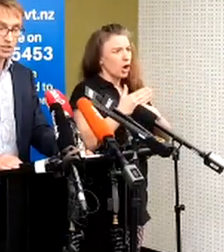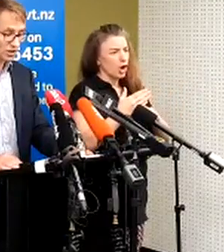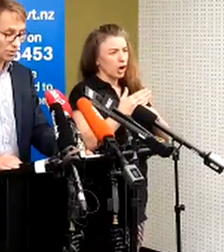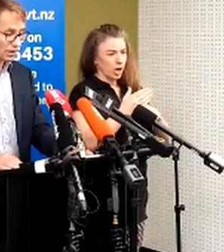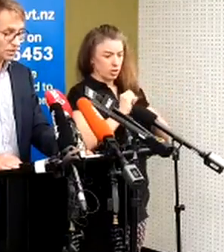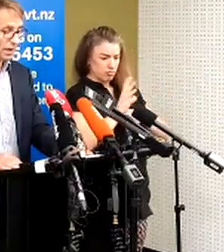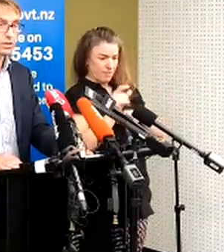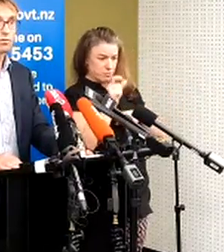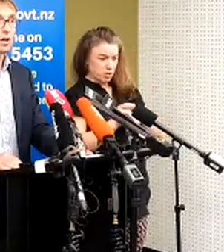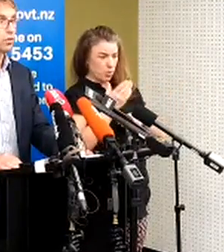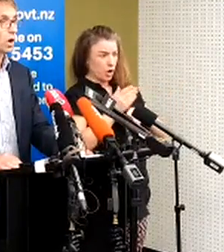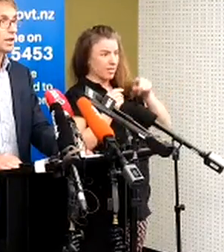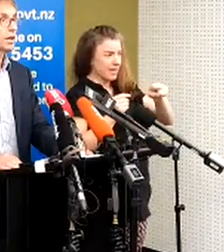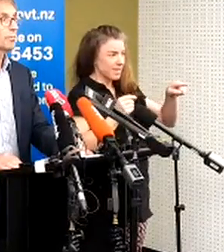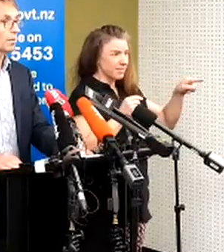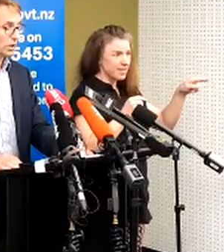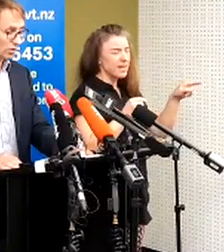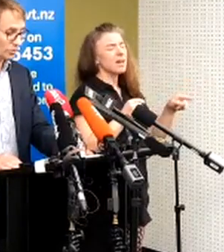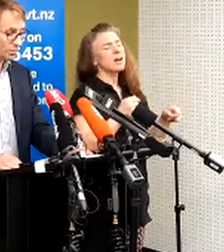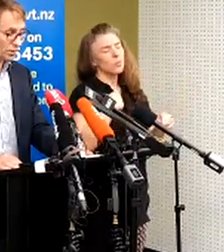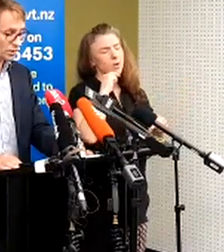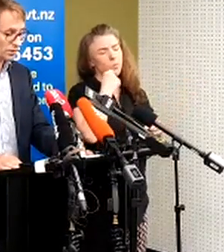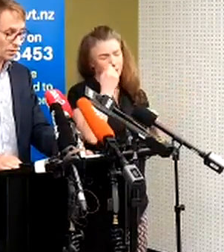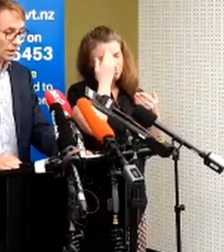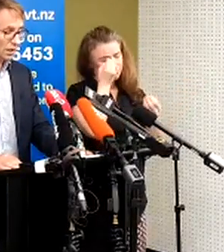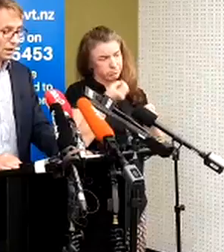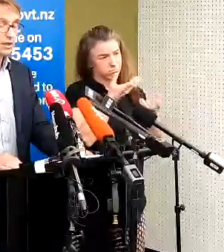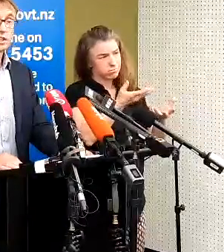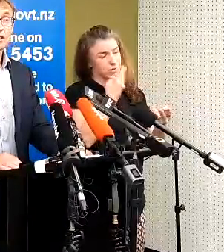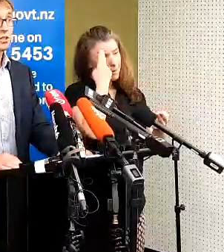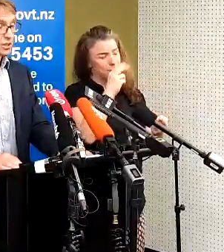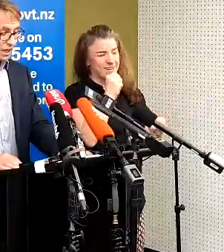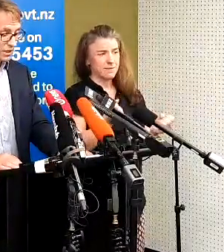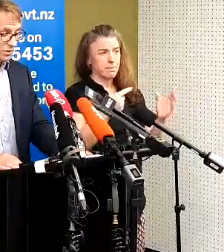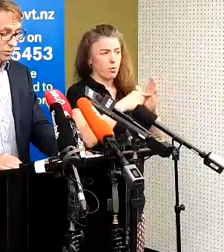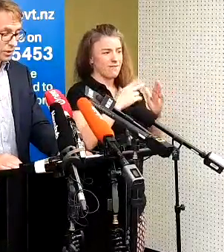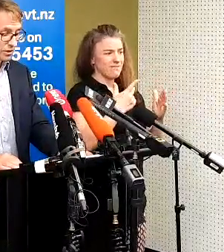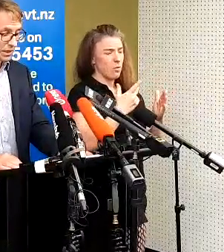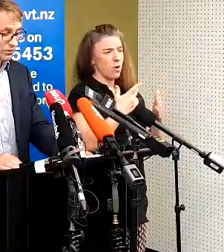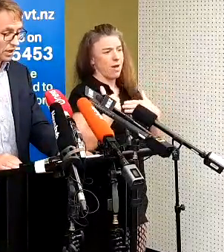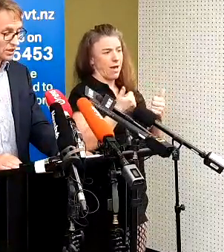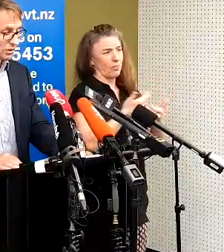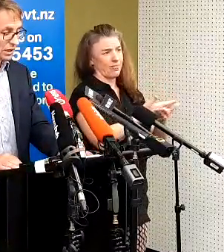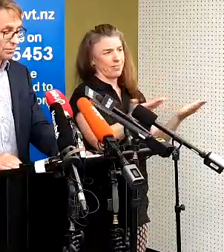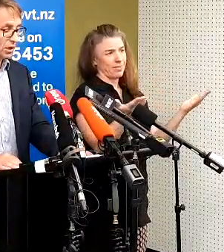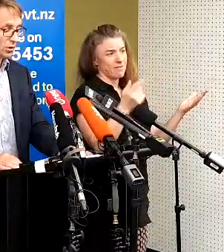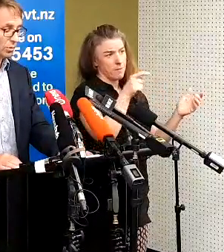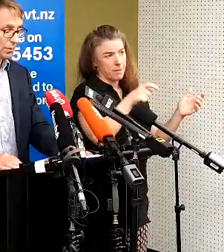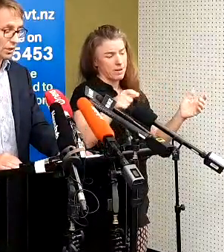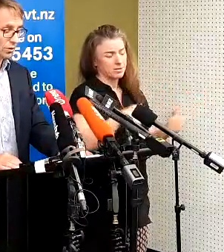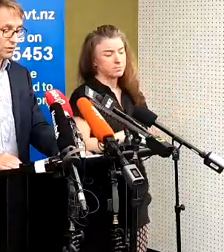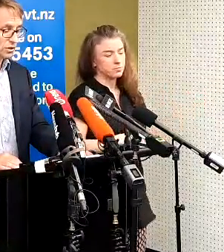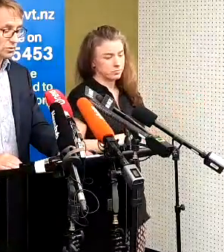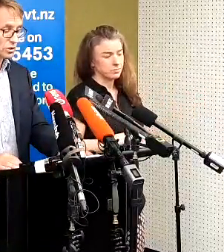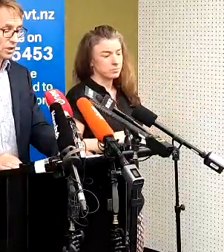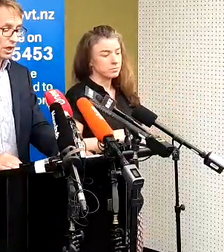it is necessary as part of the wider public health response. In cases to date, employers are being advised directly by local